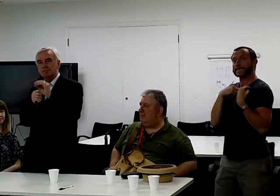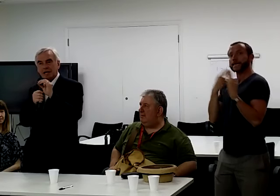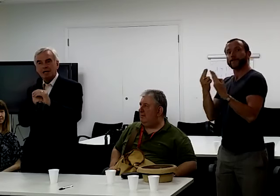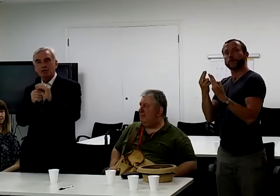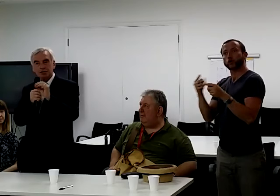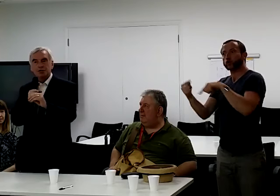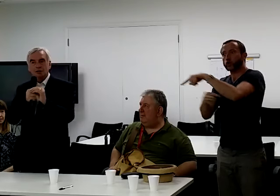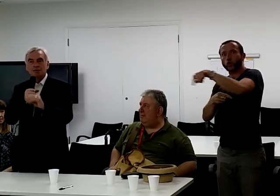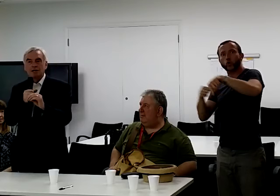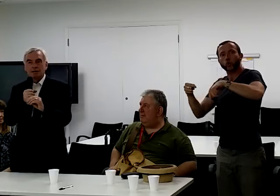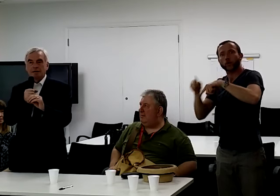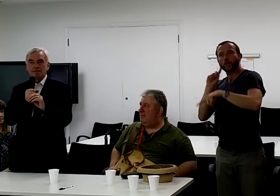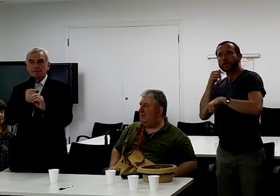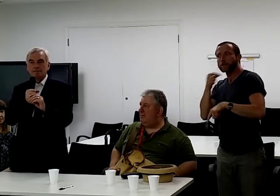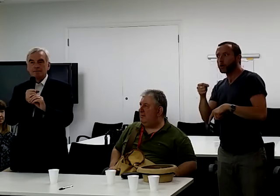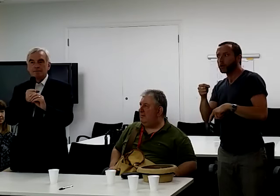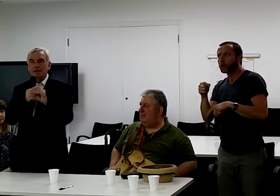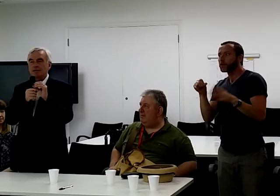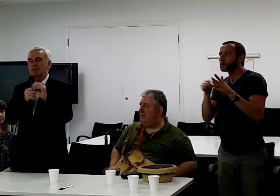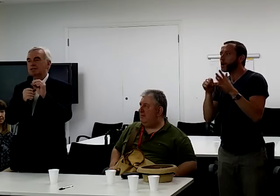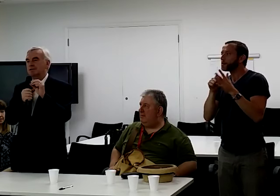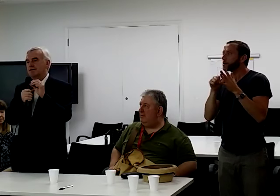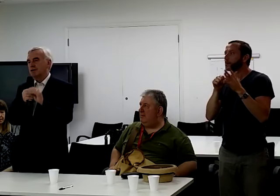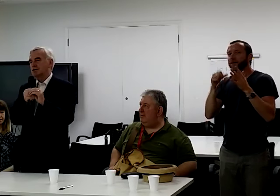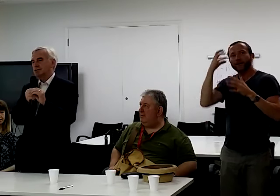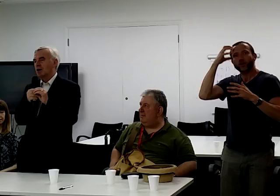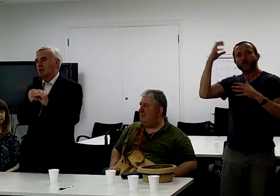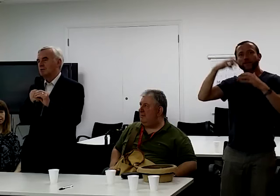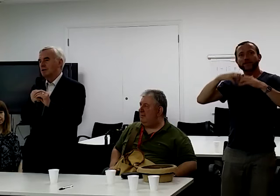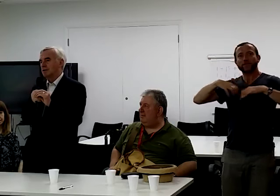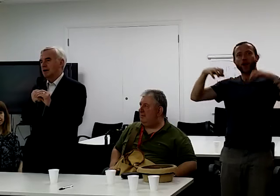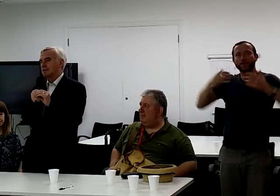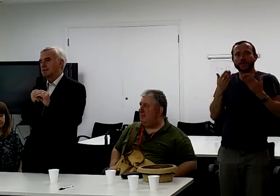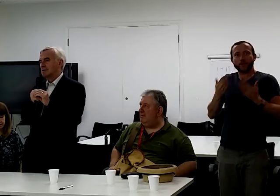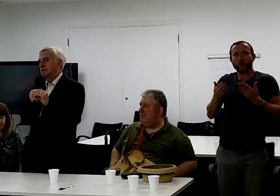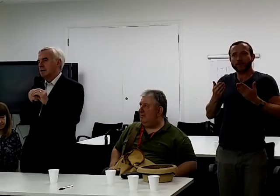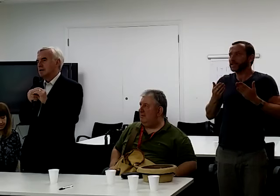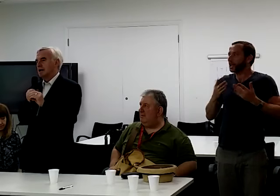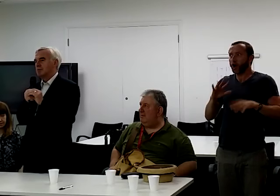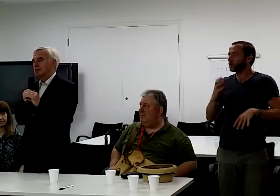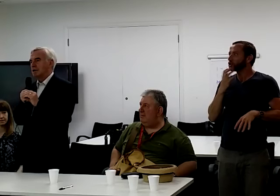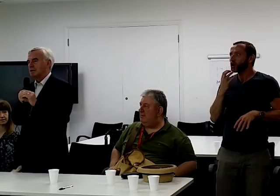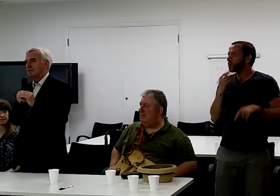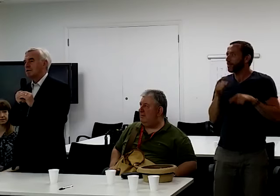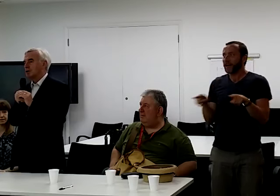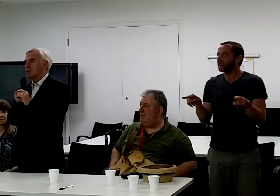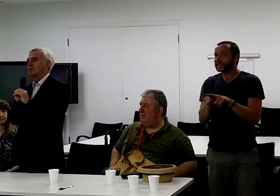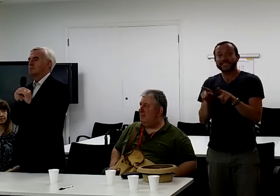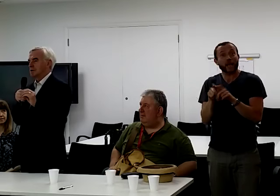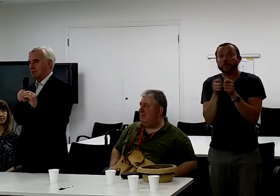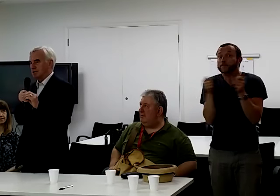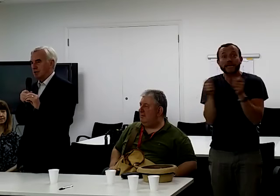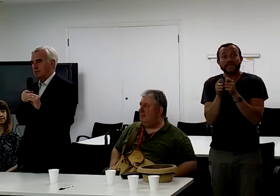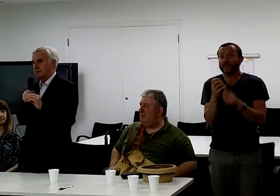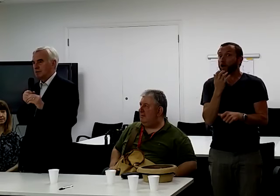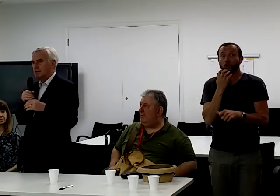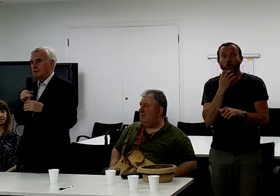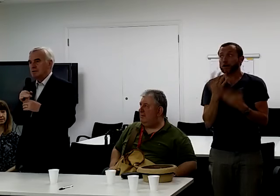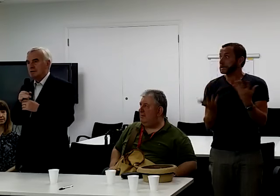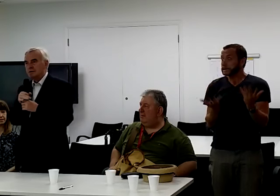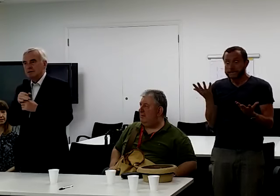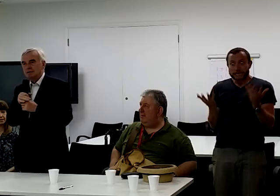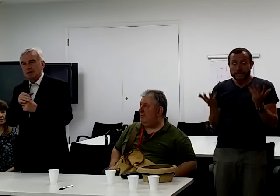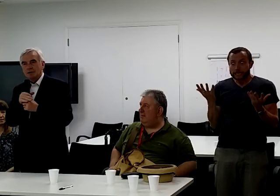Now, the system cannot tolerate that. This is the first time they've had a Labour leader for a long period of